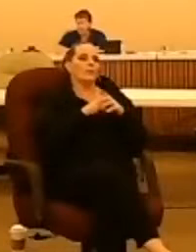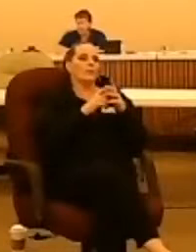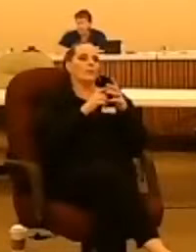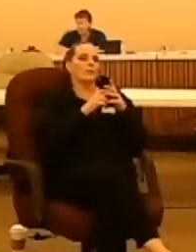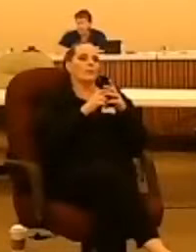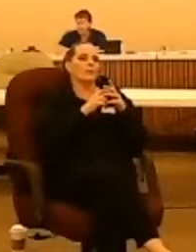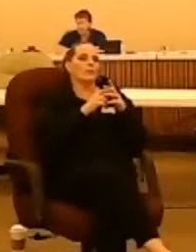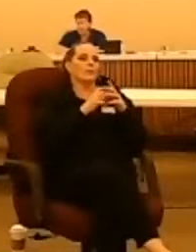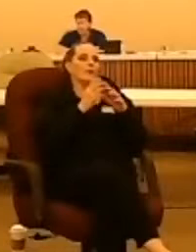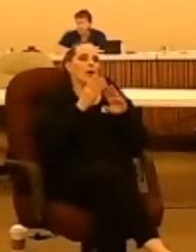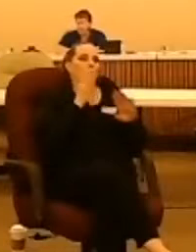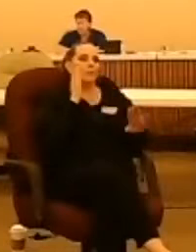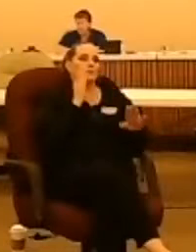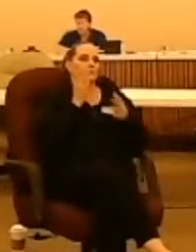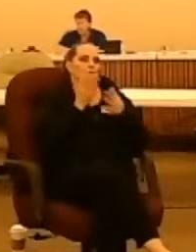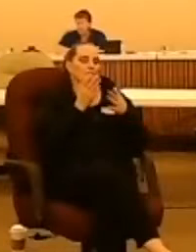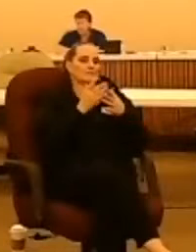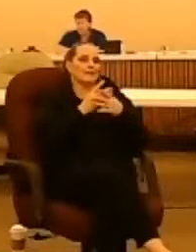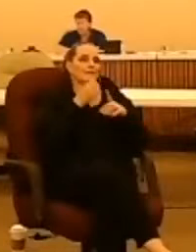the impact is less.